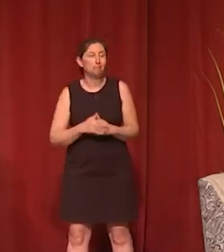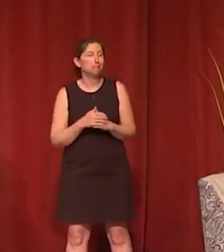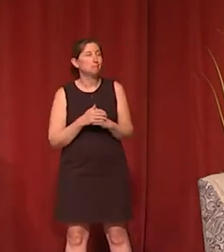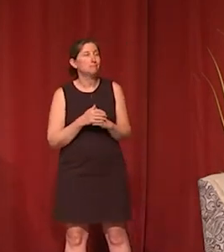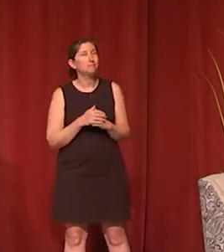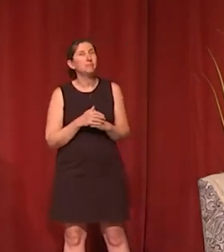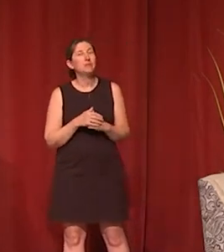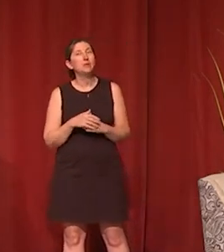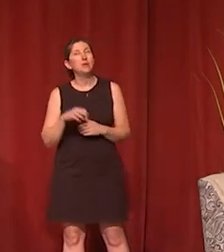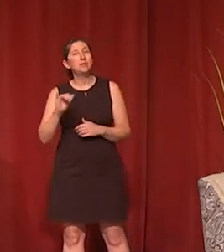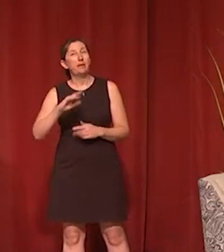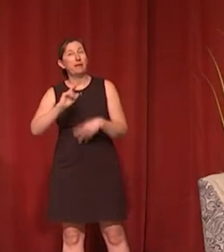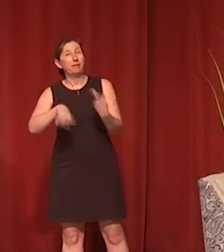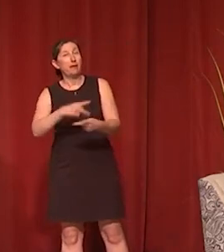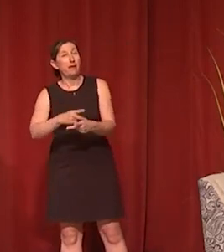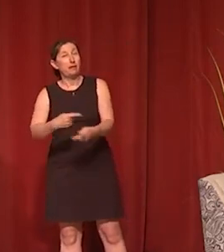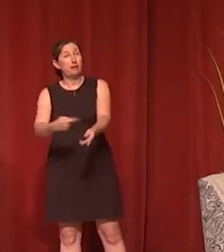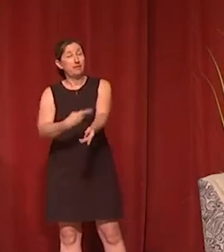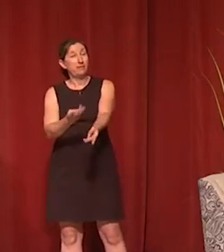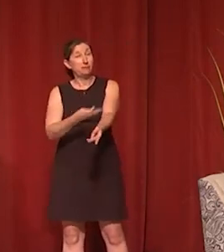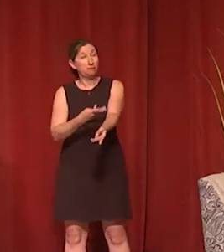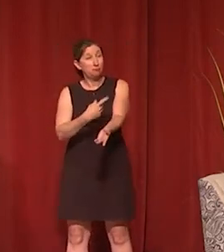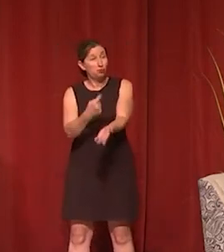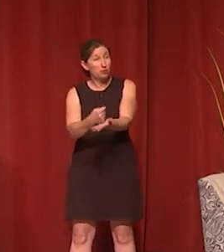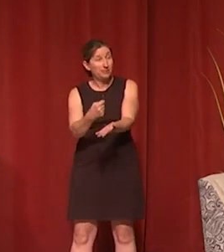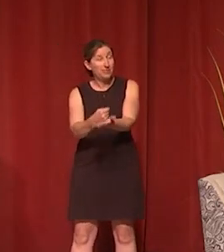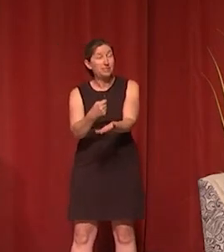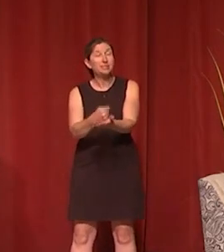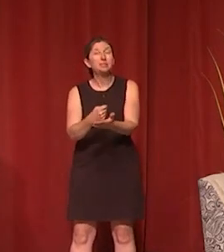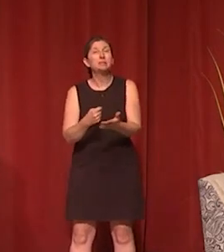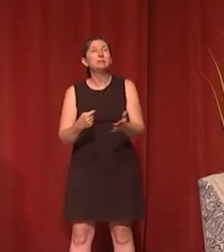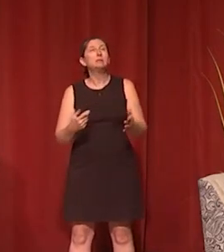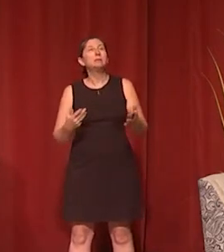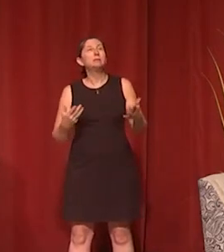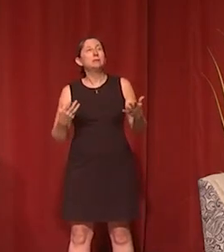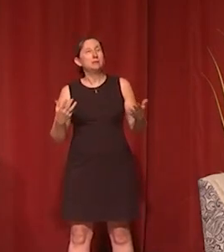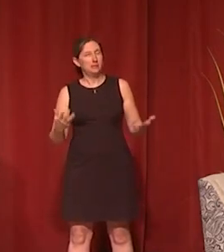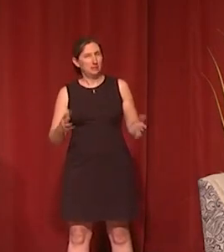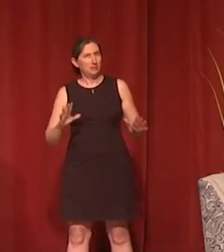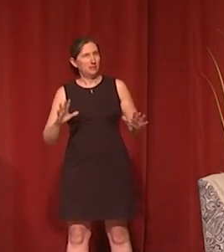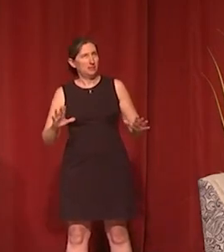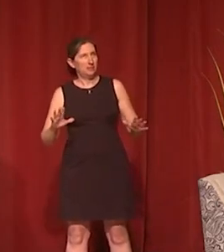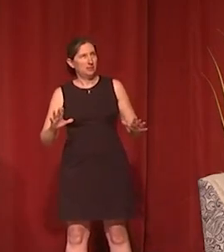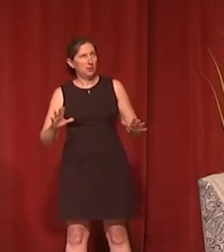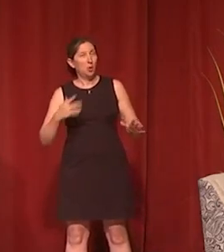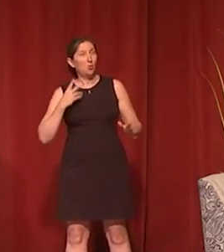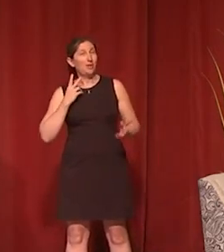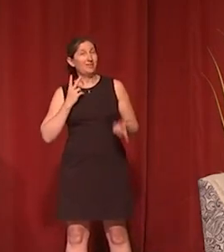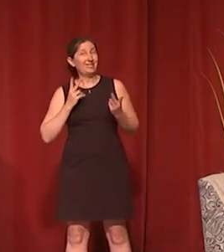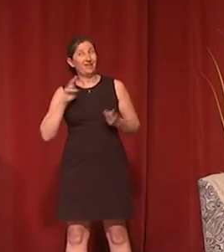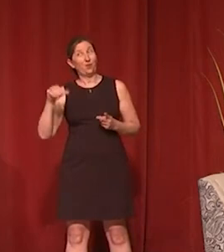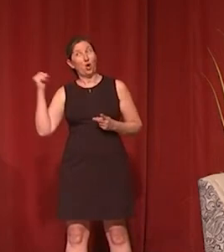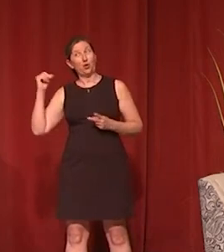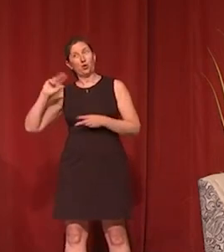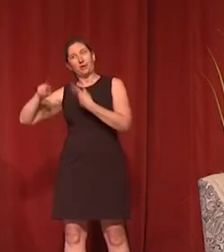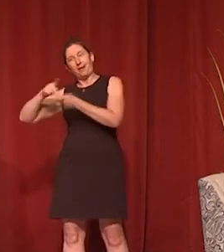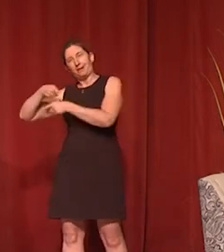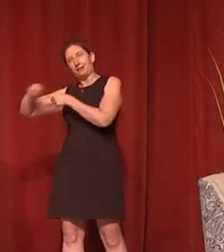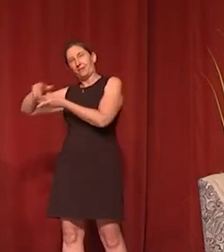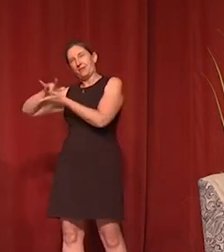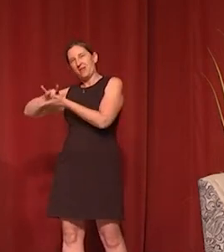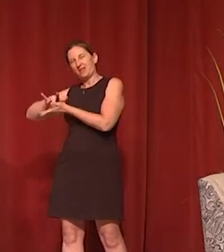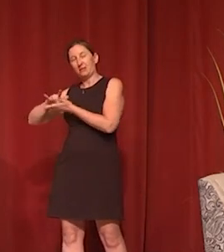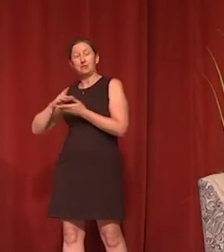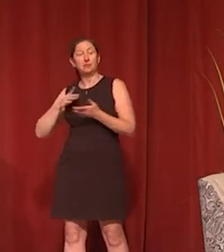with monoclonal antibodies and the treatment too as well is even after your last infusion, there is